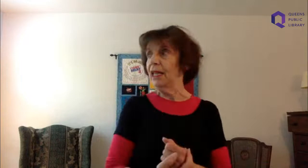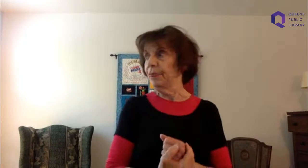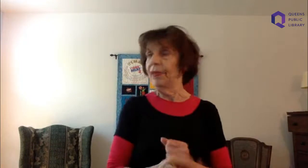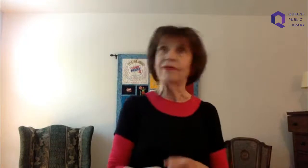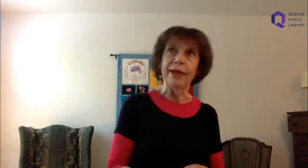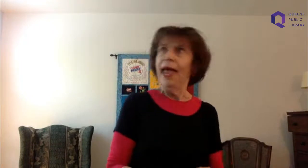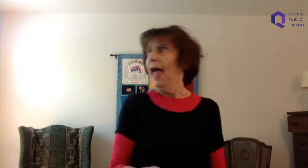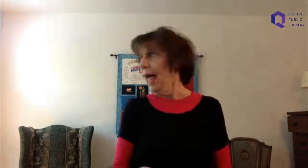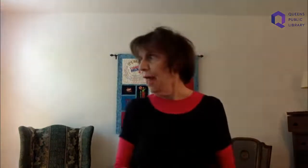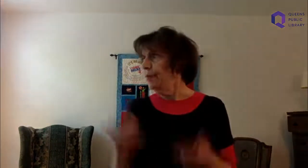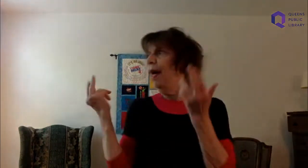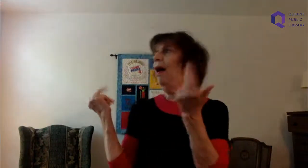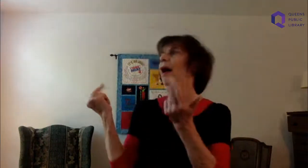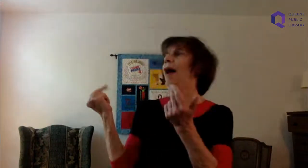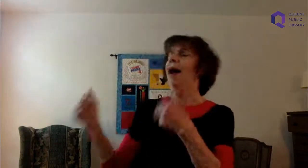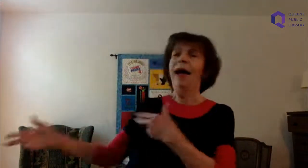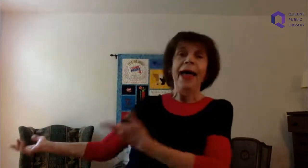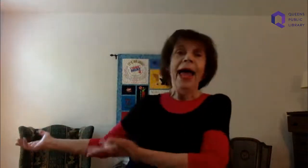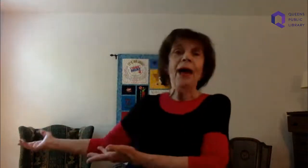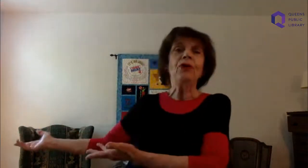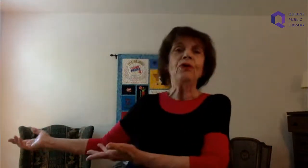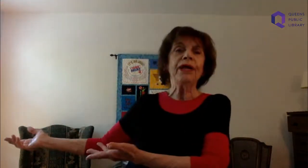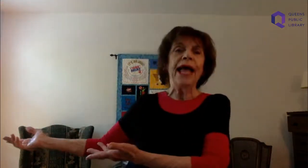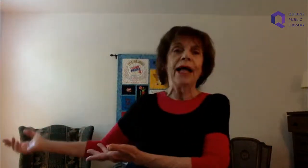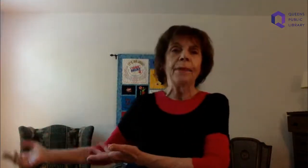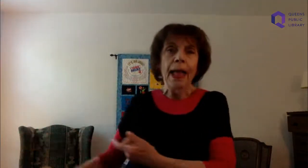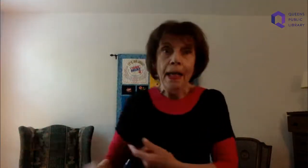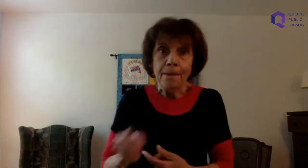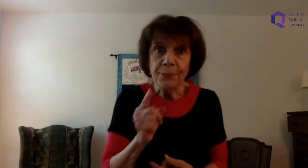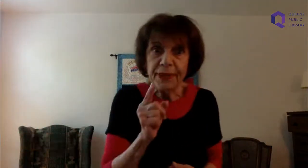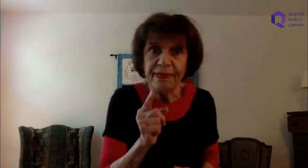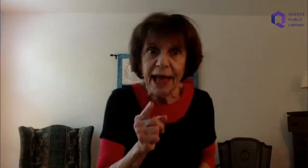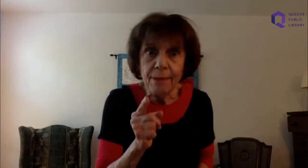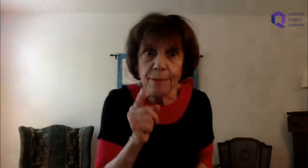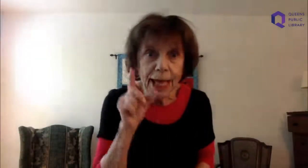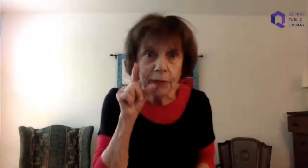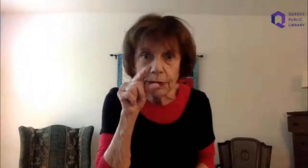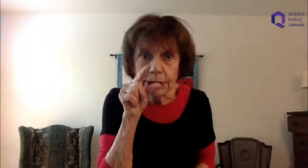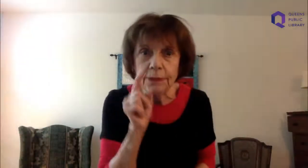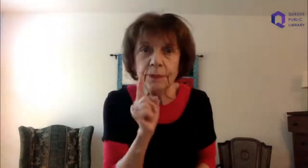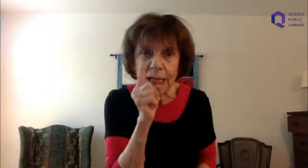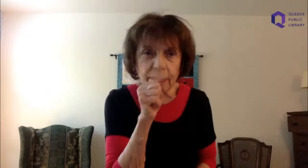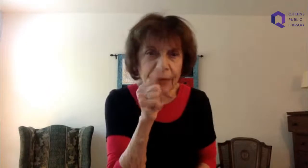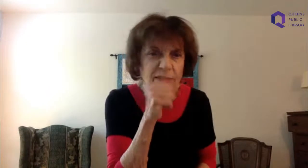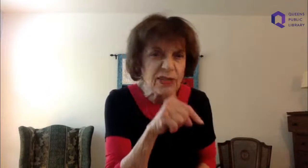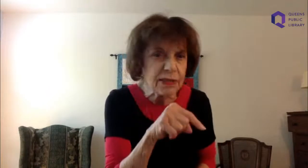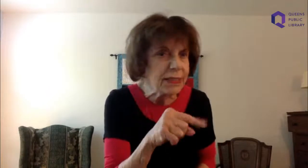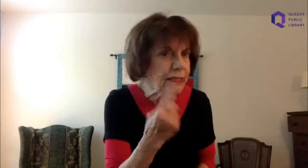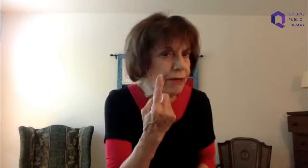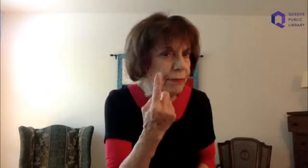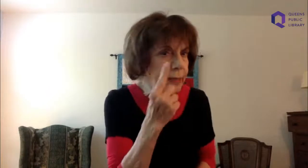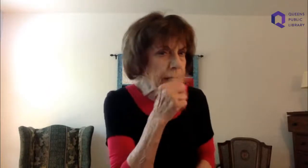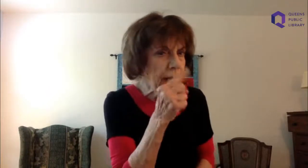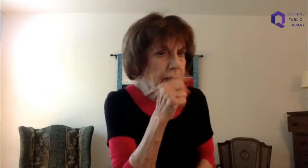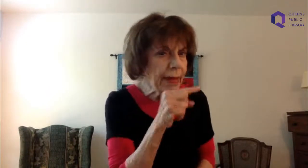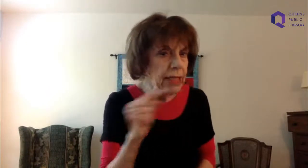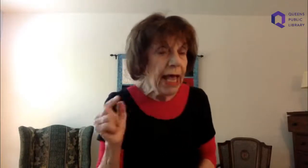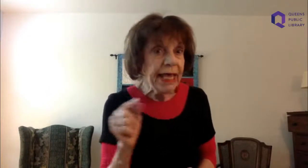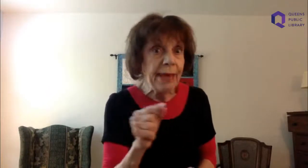And they said, help, how are you gonna help? But that mouse, that little mouse, it's a mouse, came